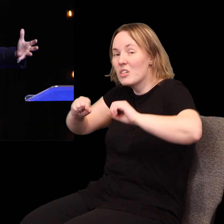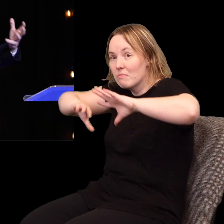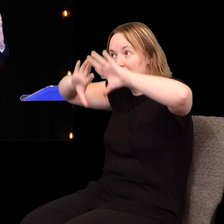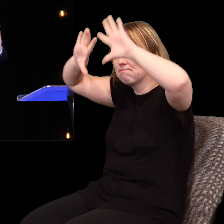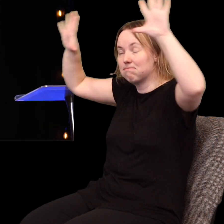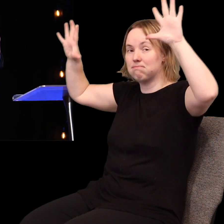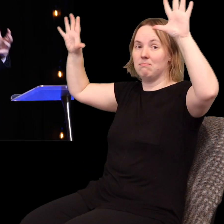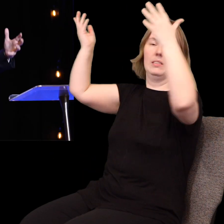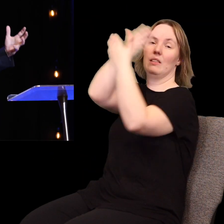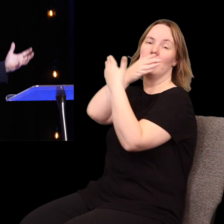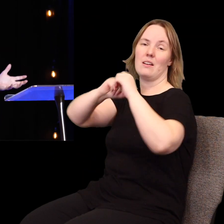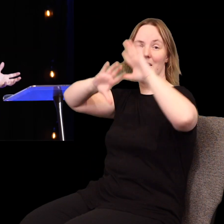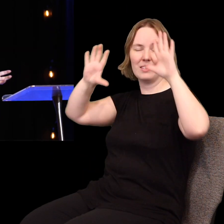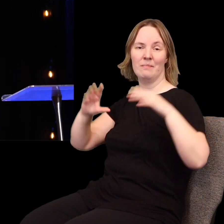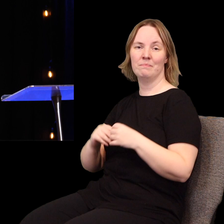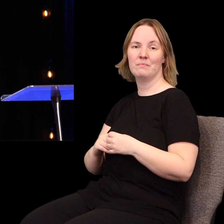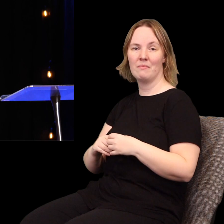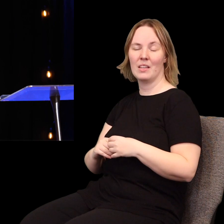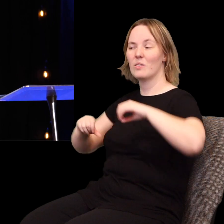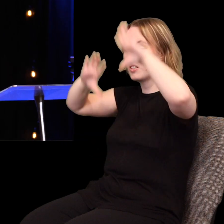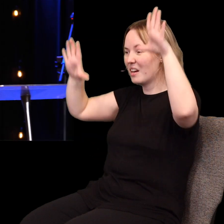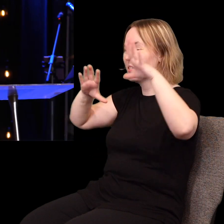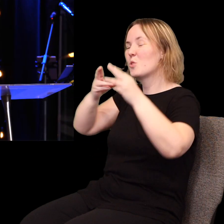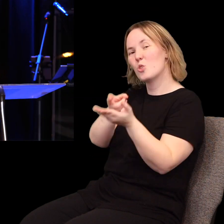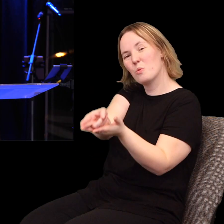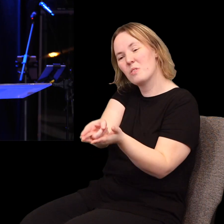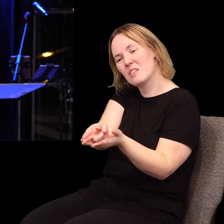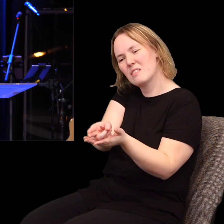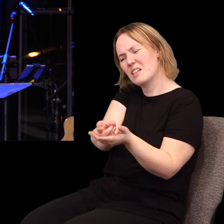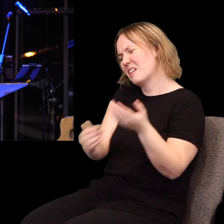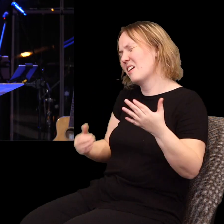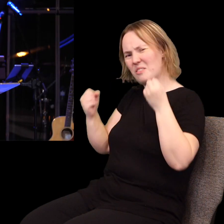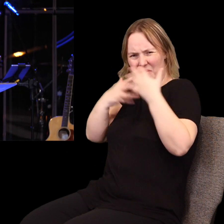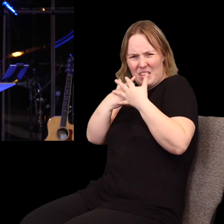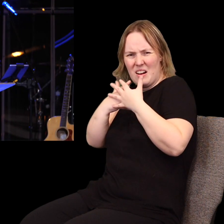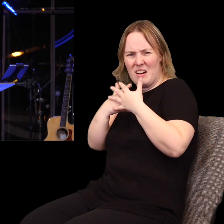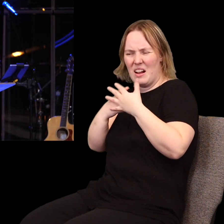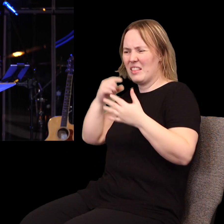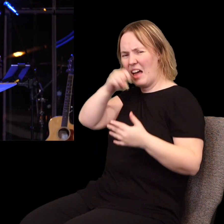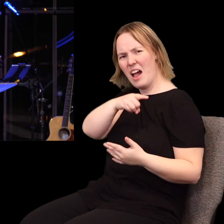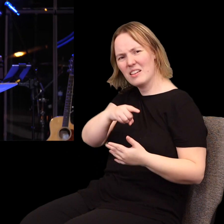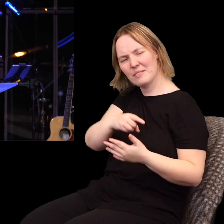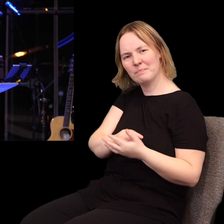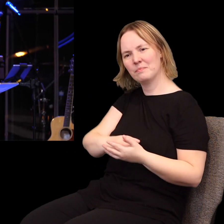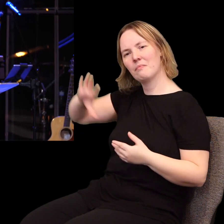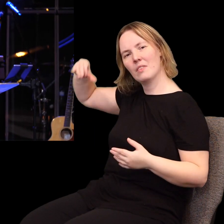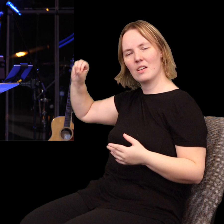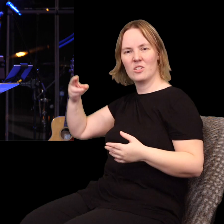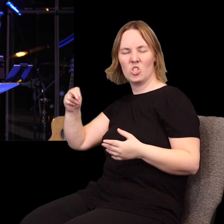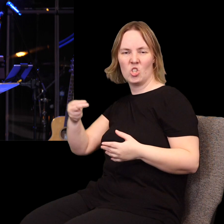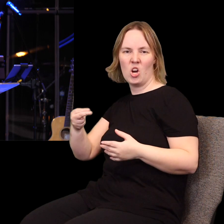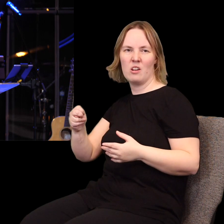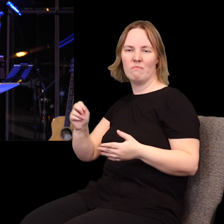darkness and will shine light, shine truth on much of the fear and the lies that people are being beguiled by today. John